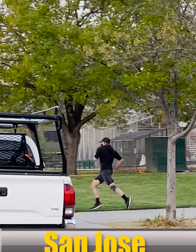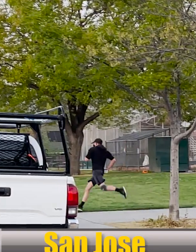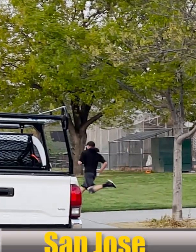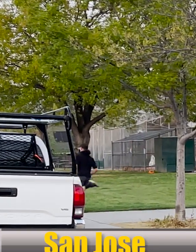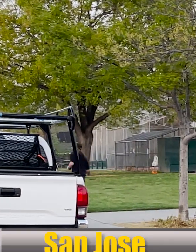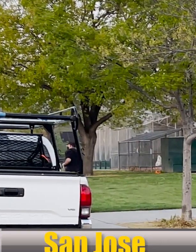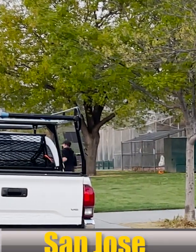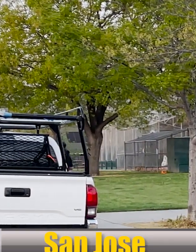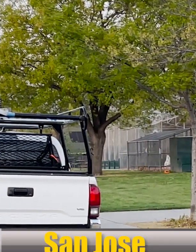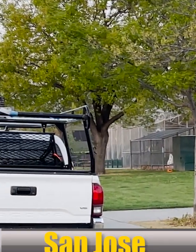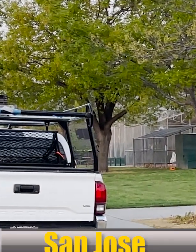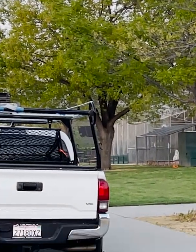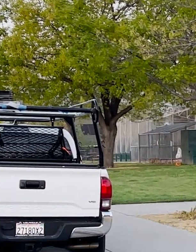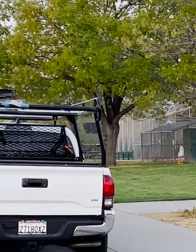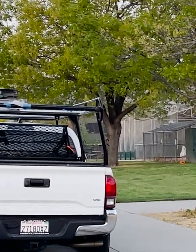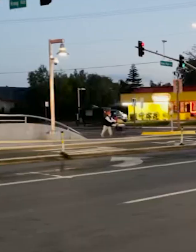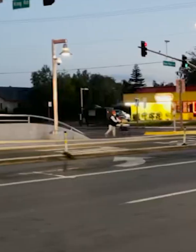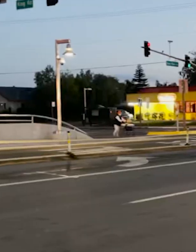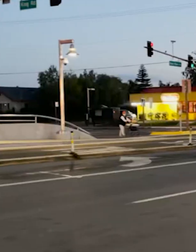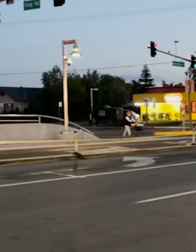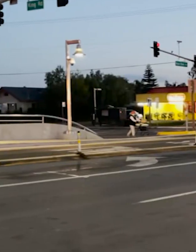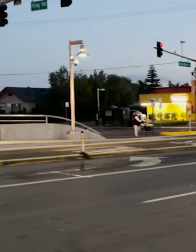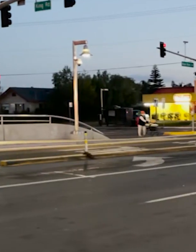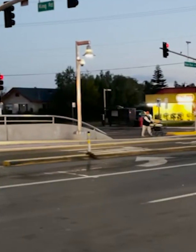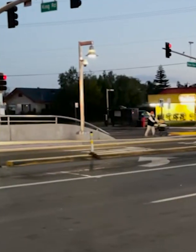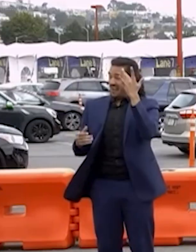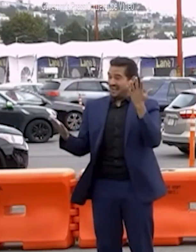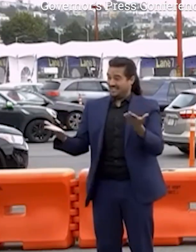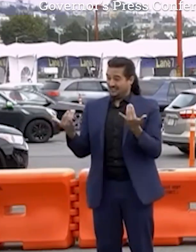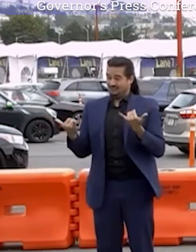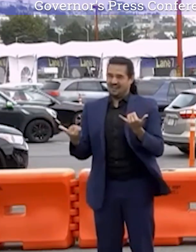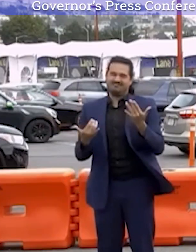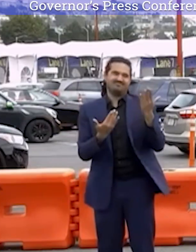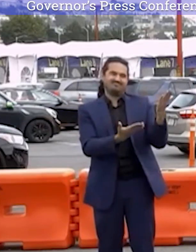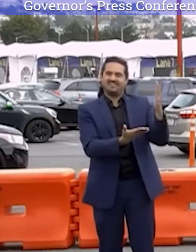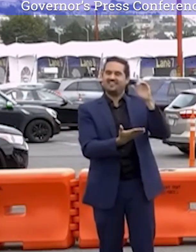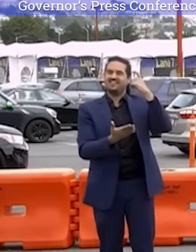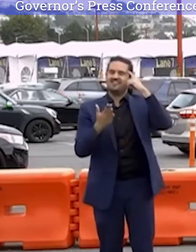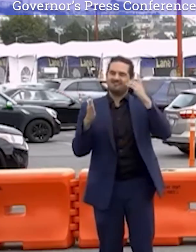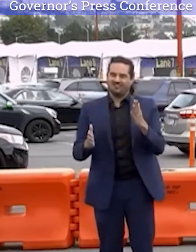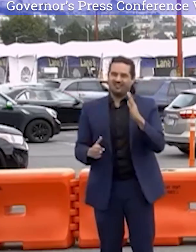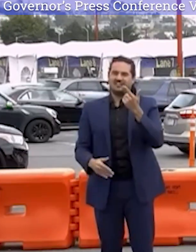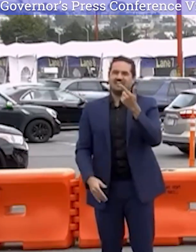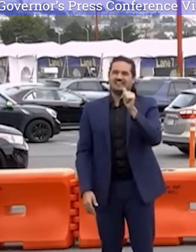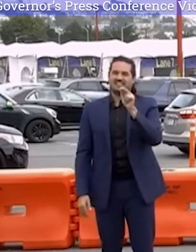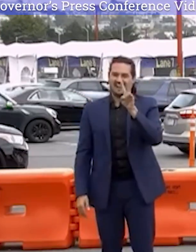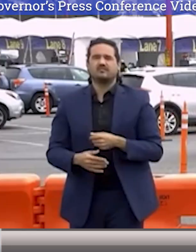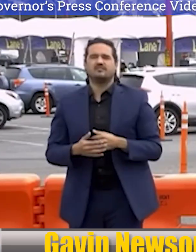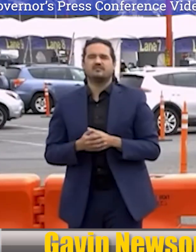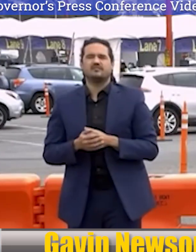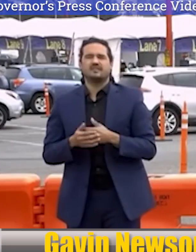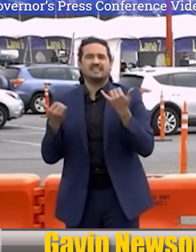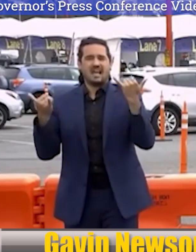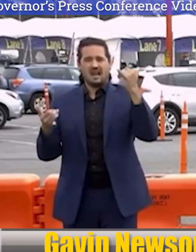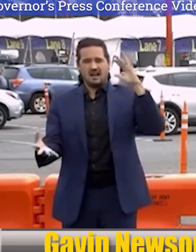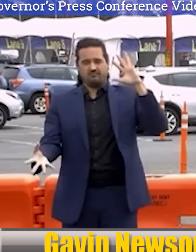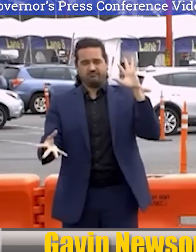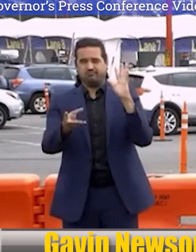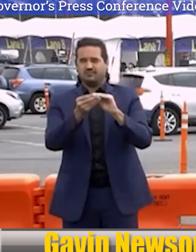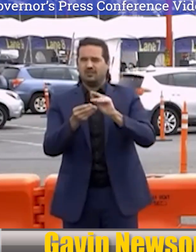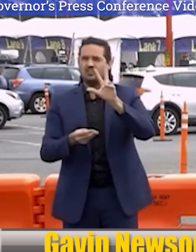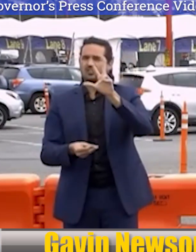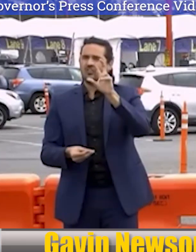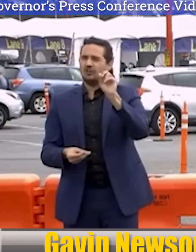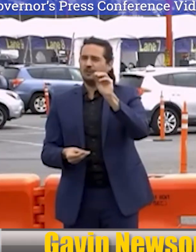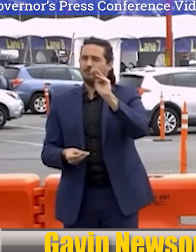As the number of COVID cases begin to decrease in California, Governor Newsom makes an important decision for the future of the state. With the